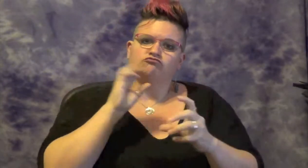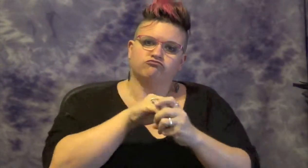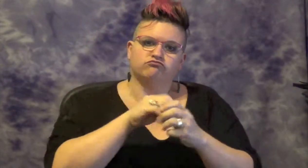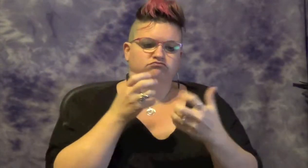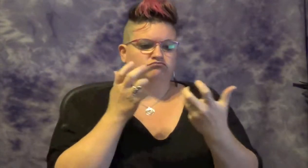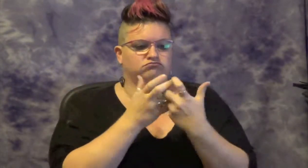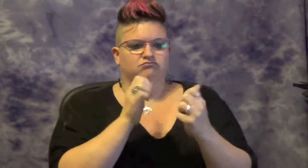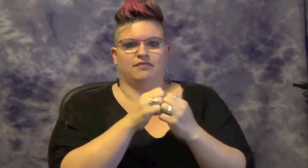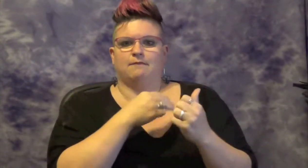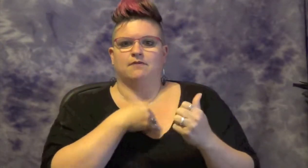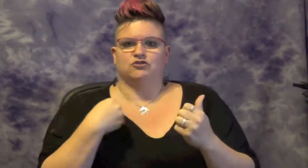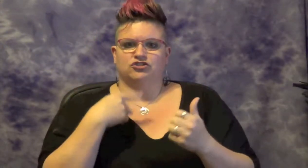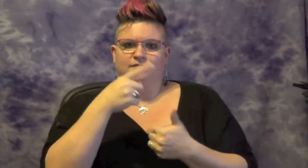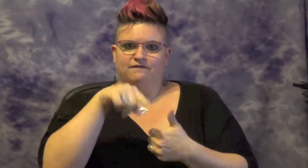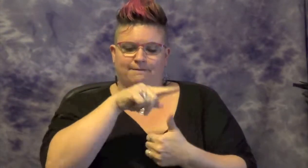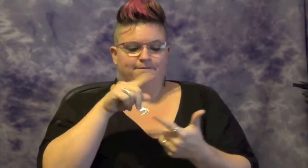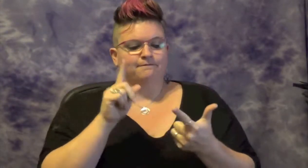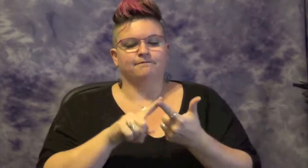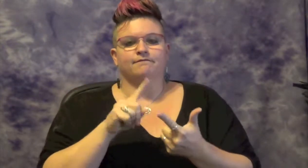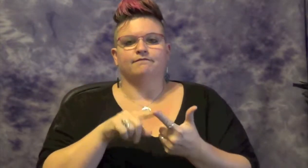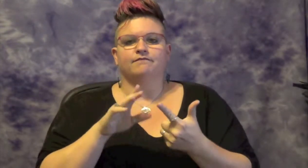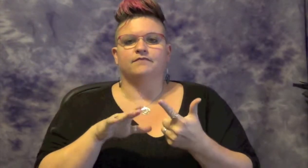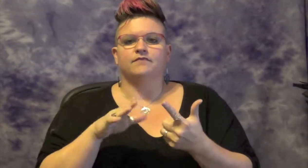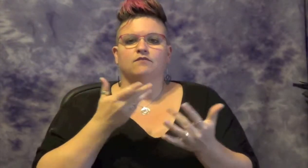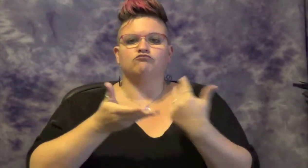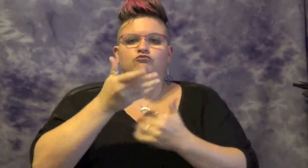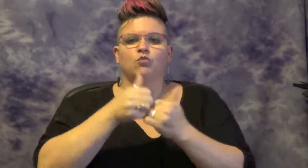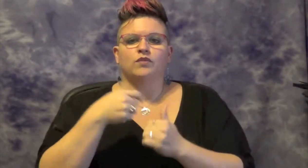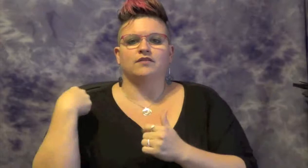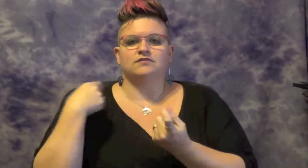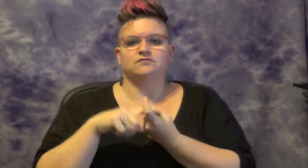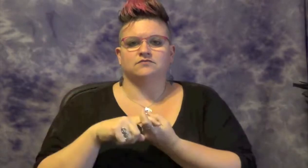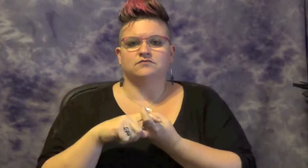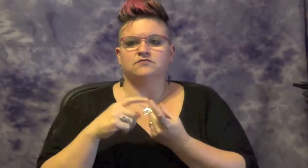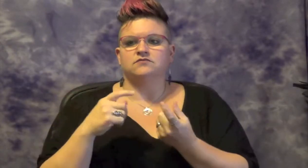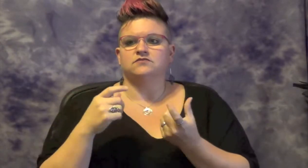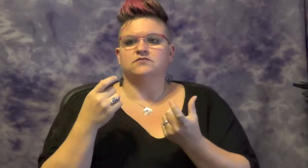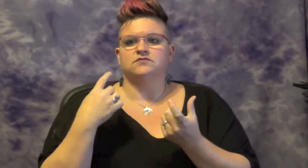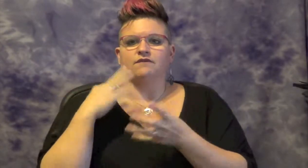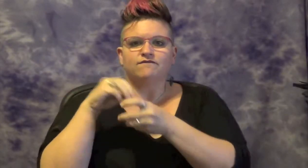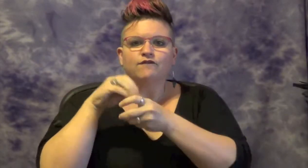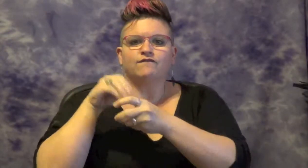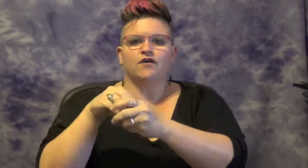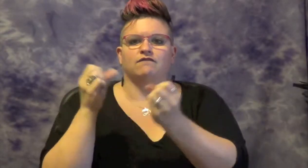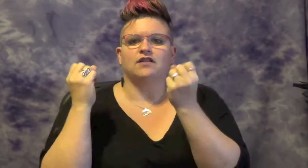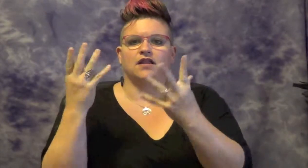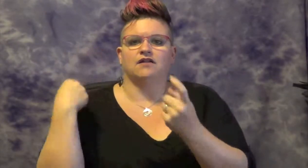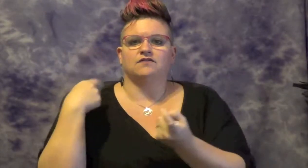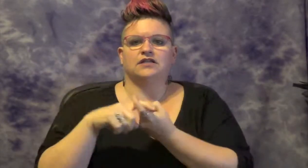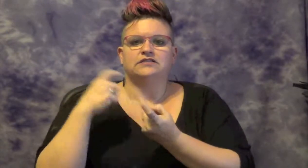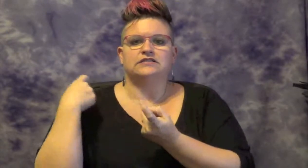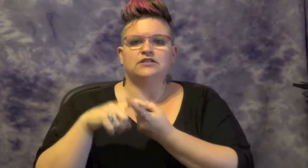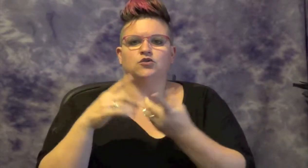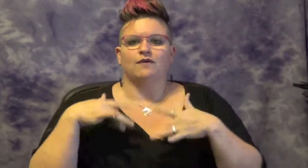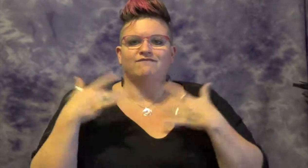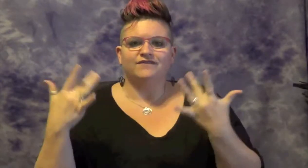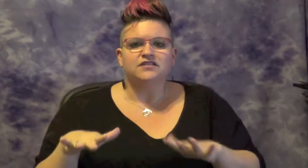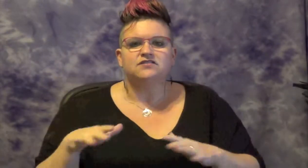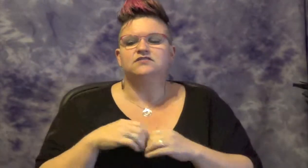still white-skinned. So I feel affiliation and a membership with them. I also grew up in and